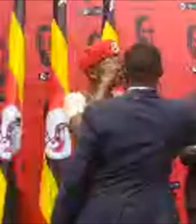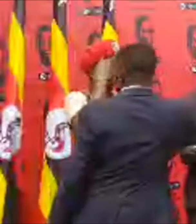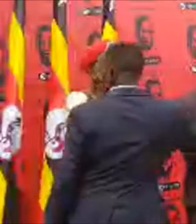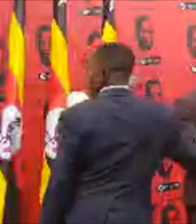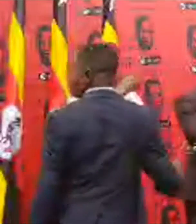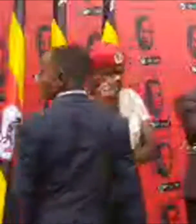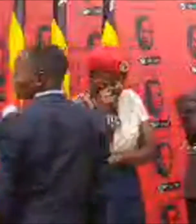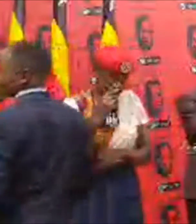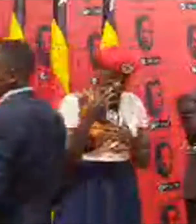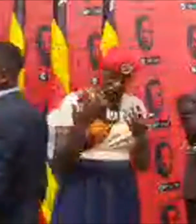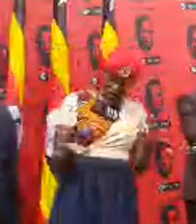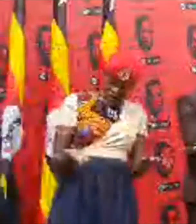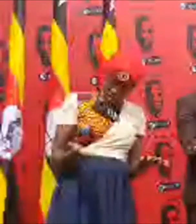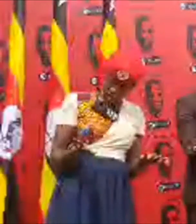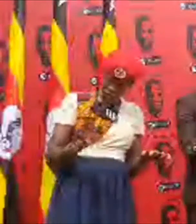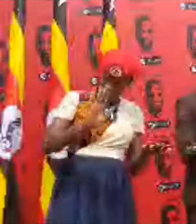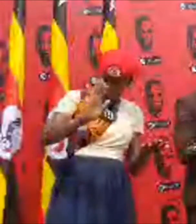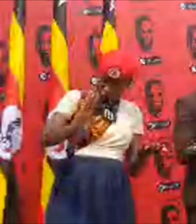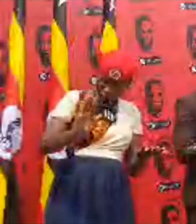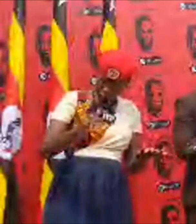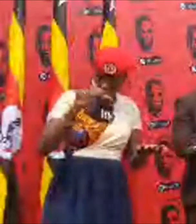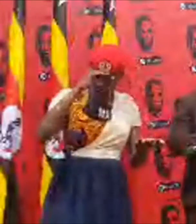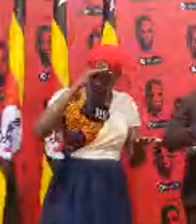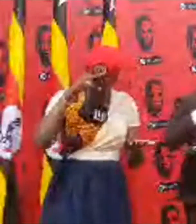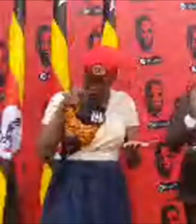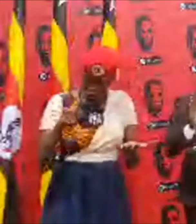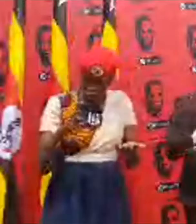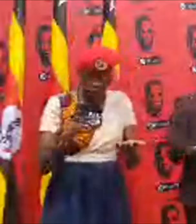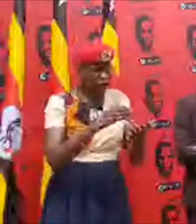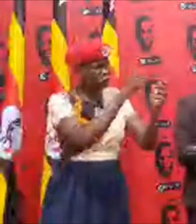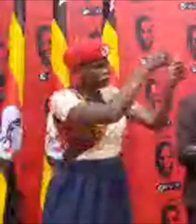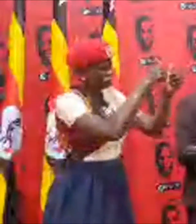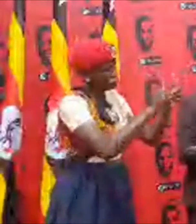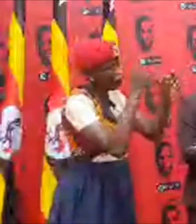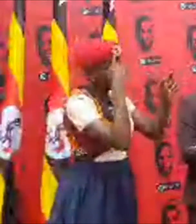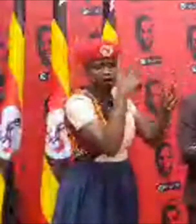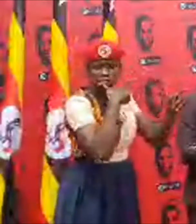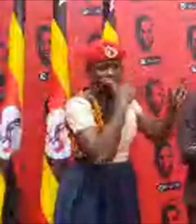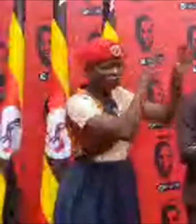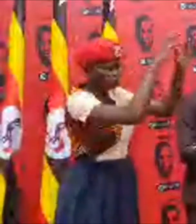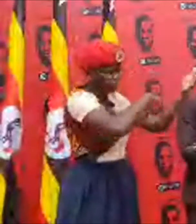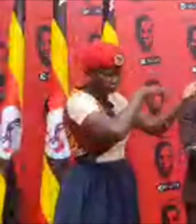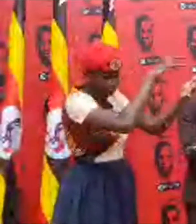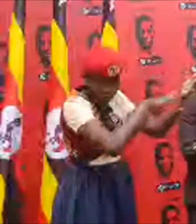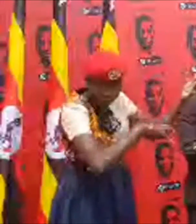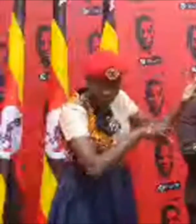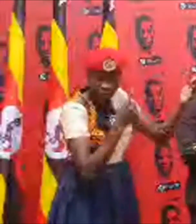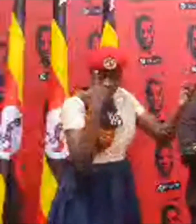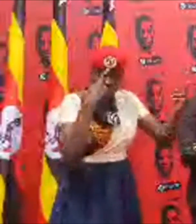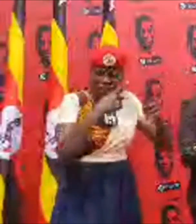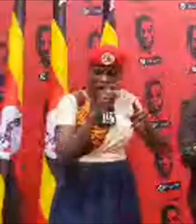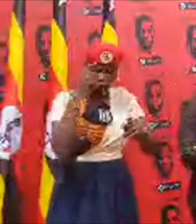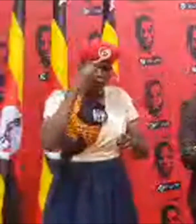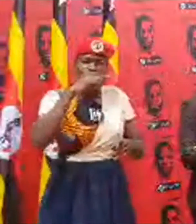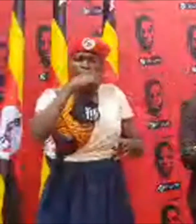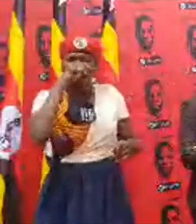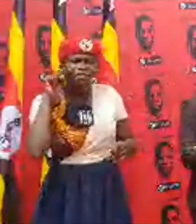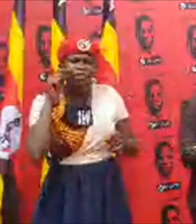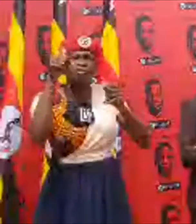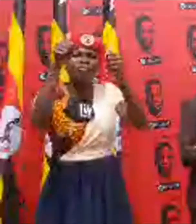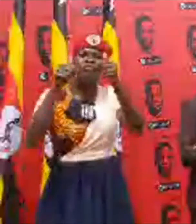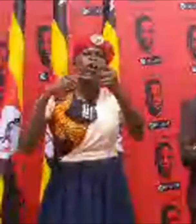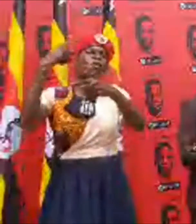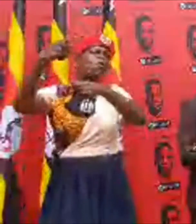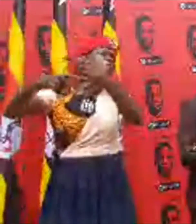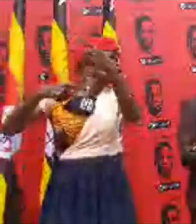Poliisi n'amagye muli mu kuwanula ebipande bya Honorable Kyagulanyi ne mubiwamba ne mubitwala, naye ate mu kutimba ebifaananyi bya Mwami Museveni abawagizi